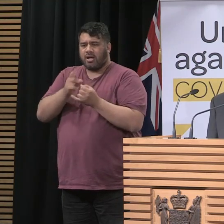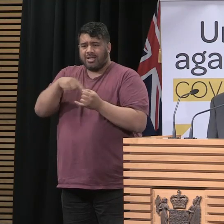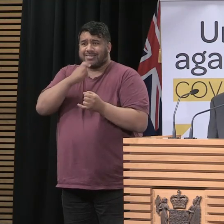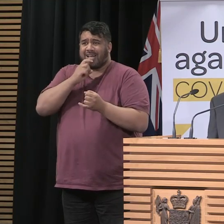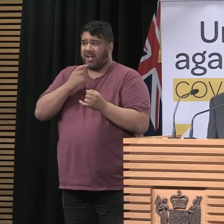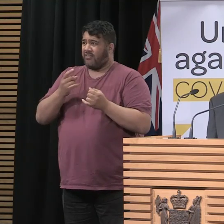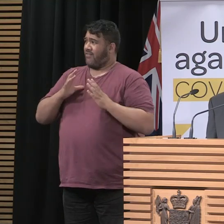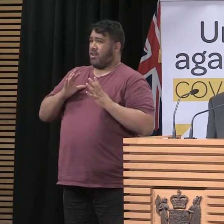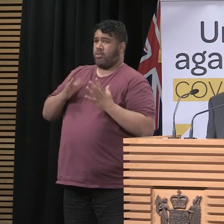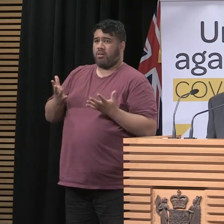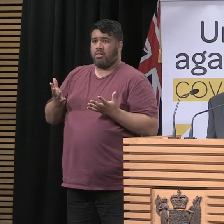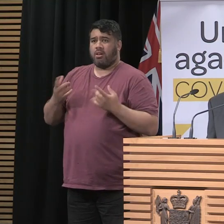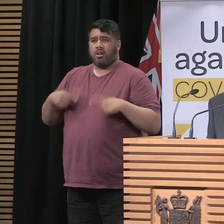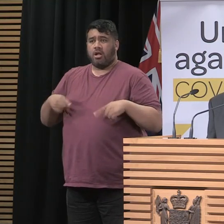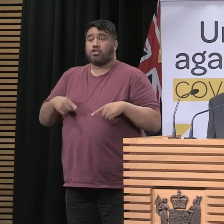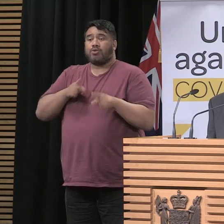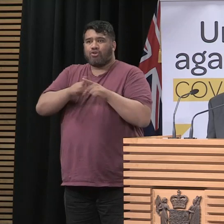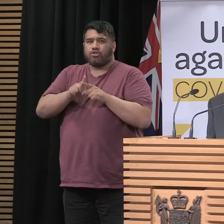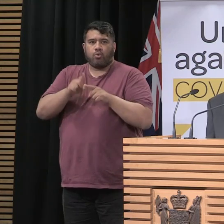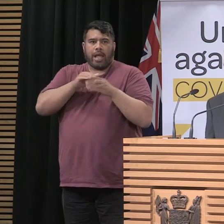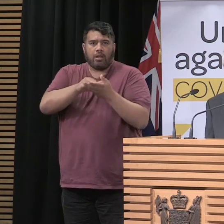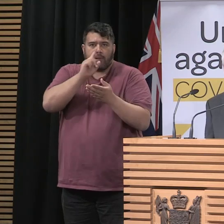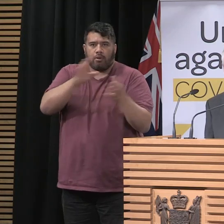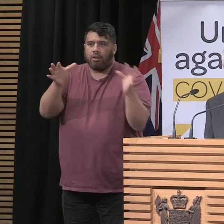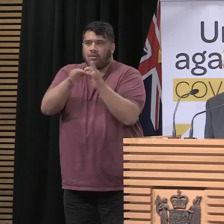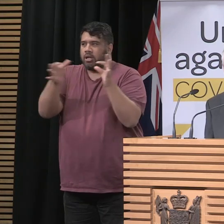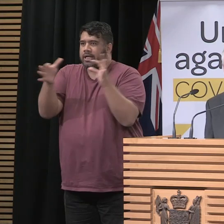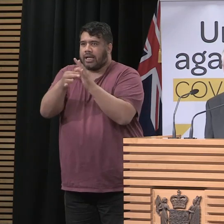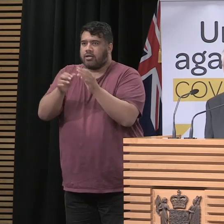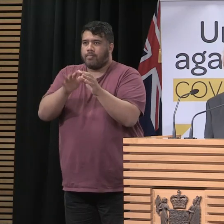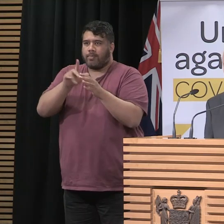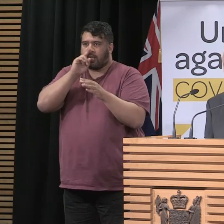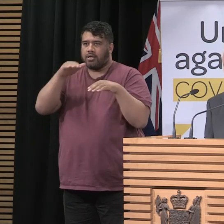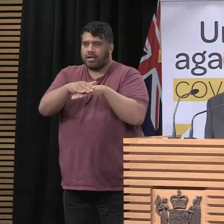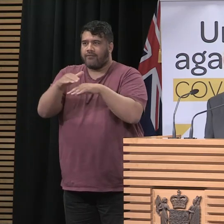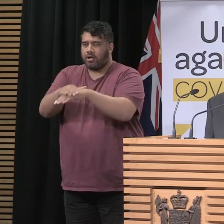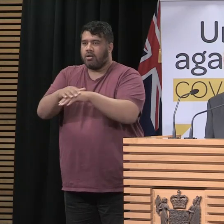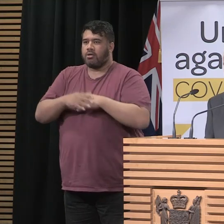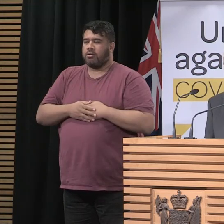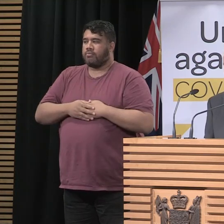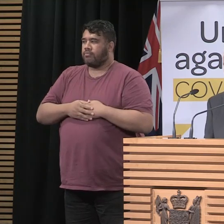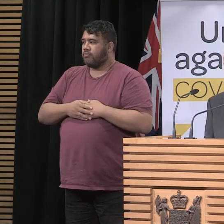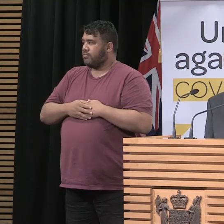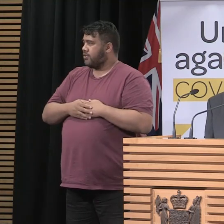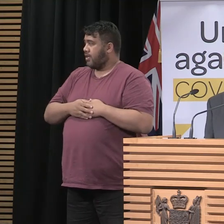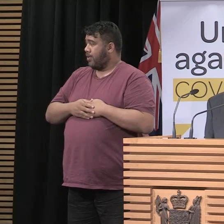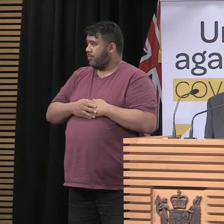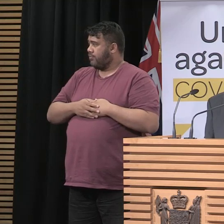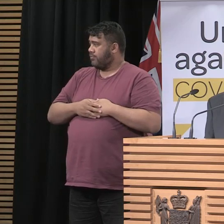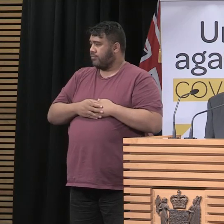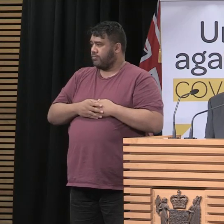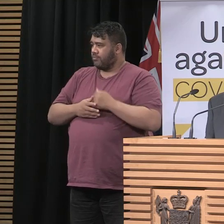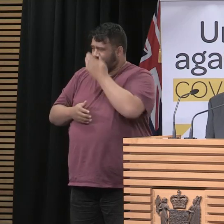So we were looking to how we can join people up with those sorts of known services. Perhaps just another last question on